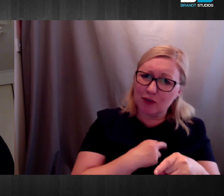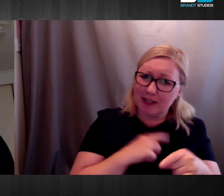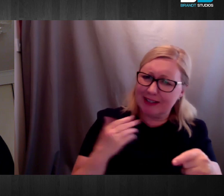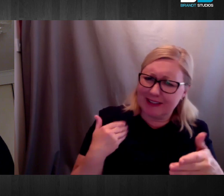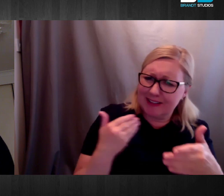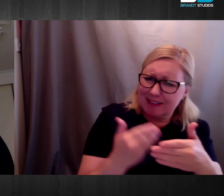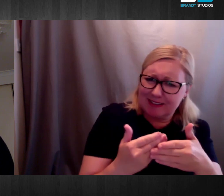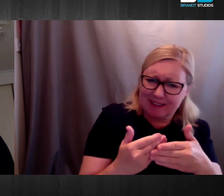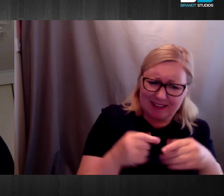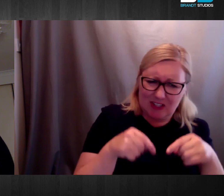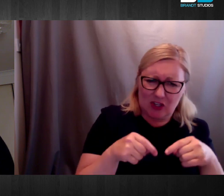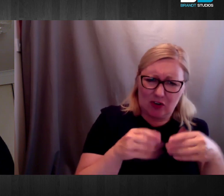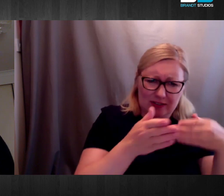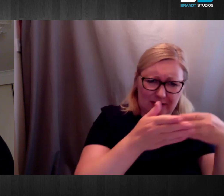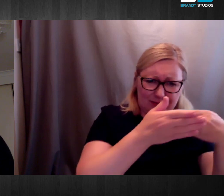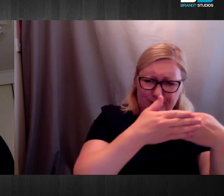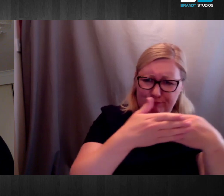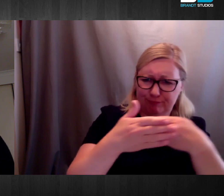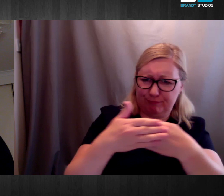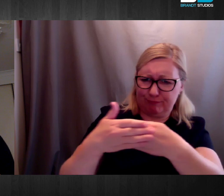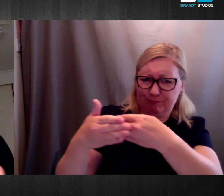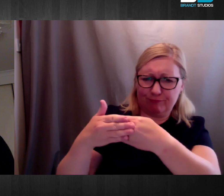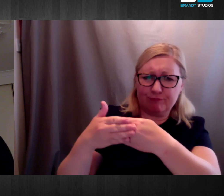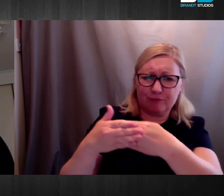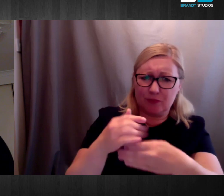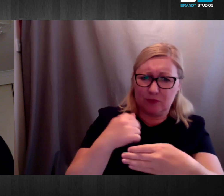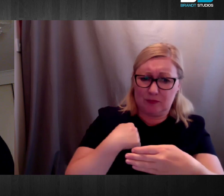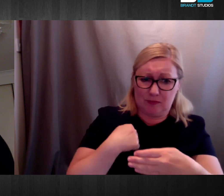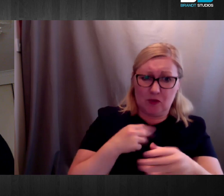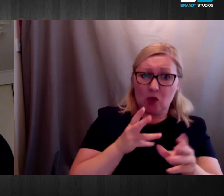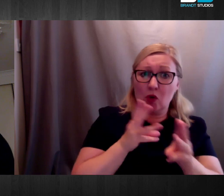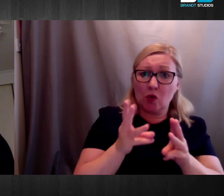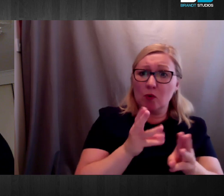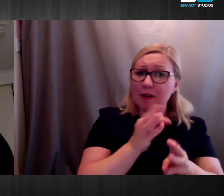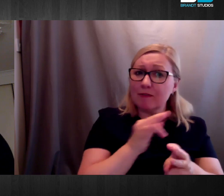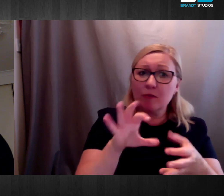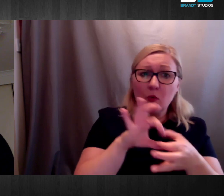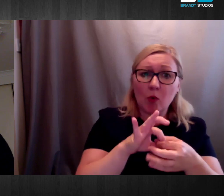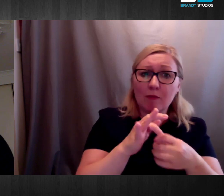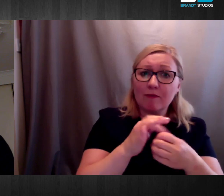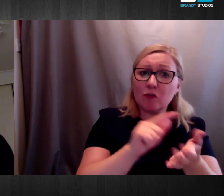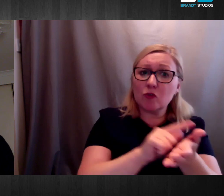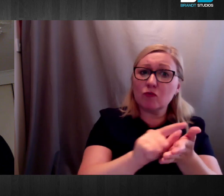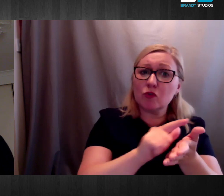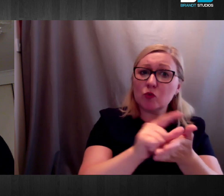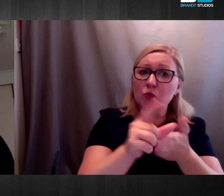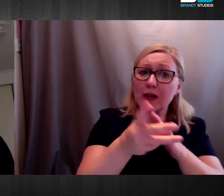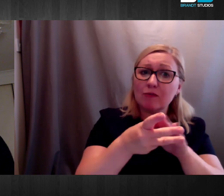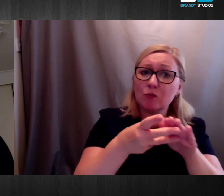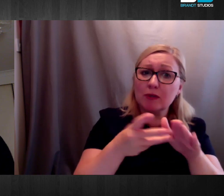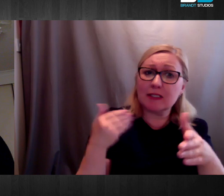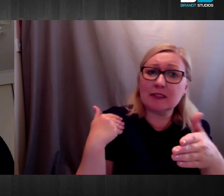12 weeks now. But so it's been difficult, but I really think that people want to